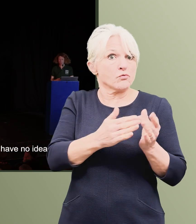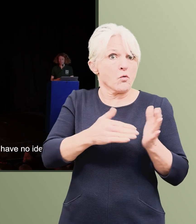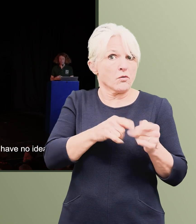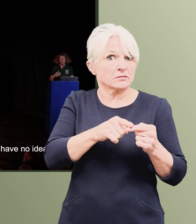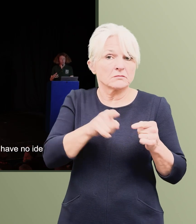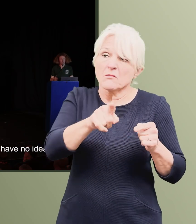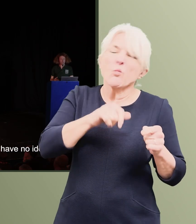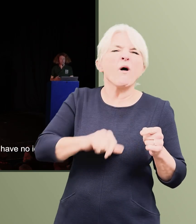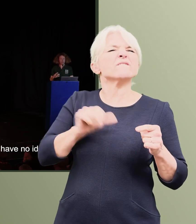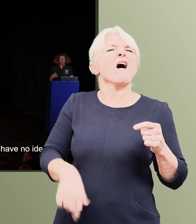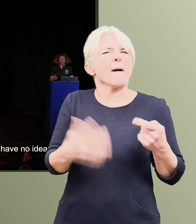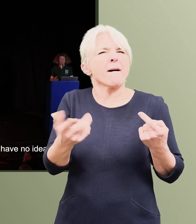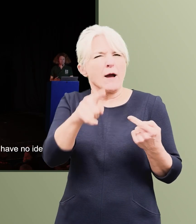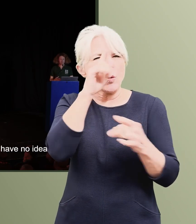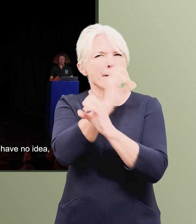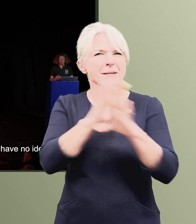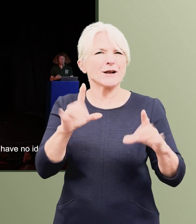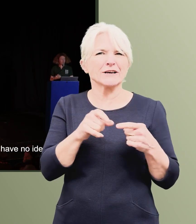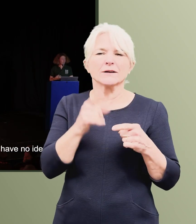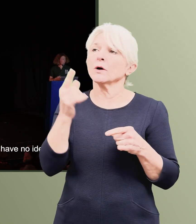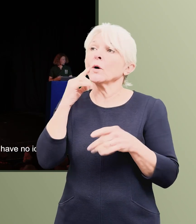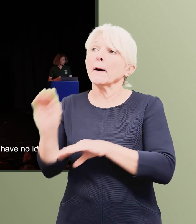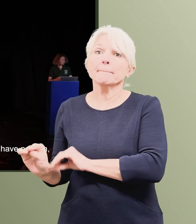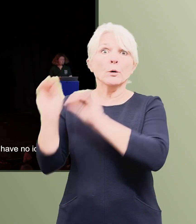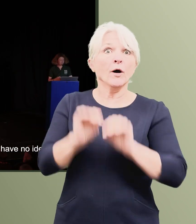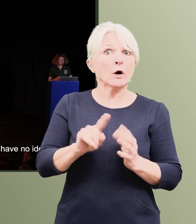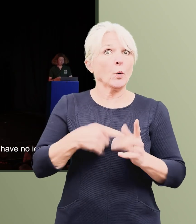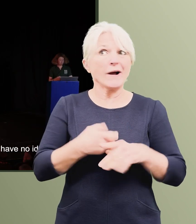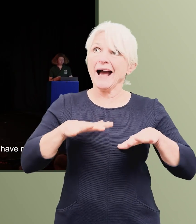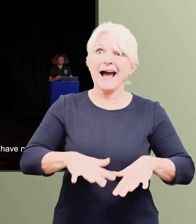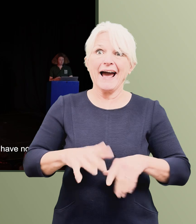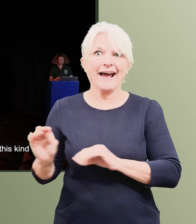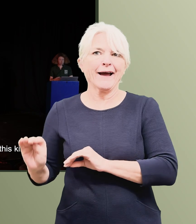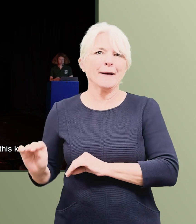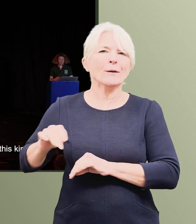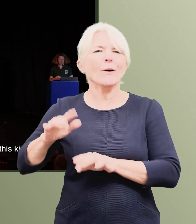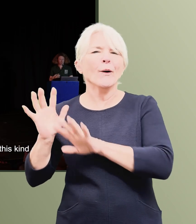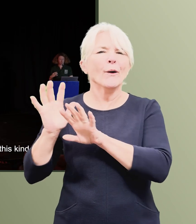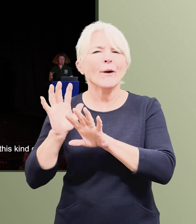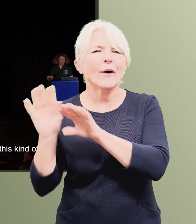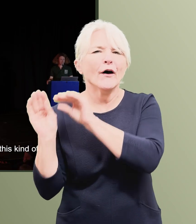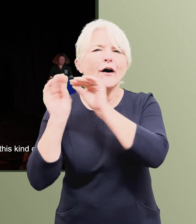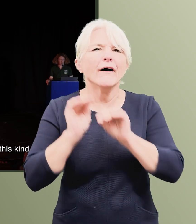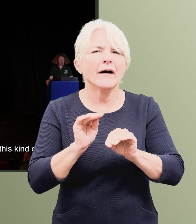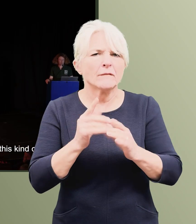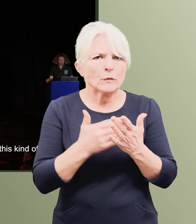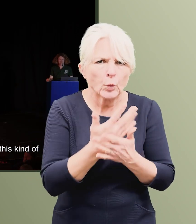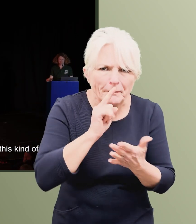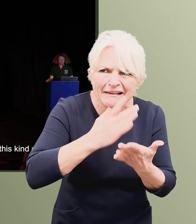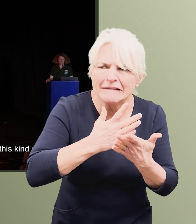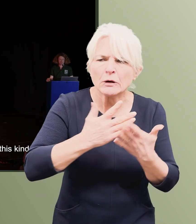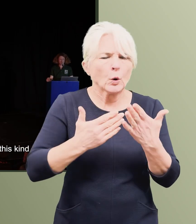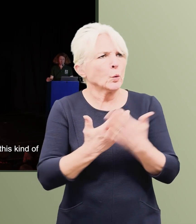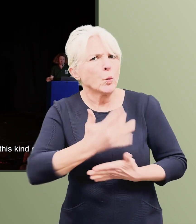the UK, new ideas, new beliefs, and we have no idea, broadly speaking, what those were. So what we try to